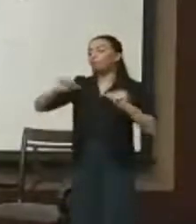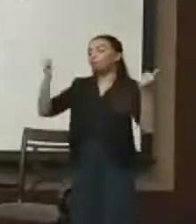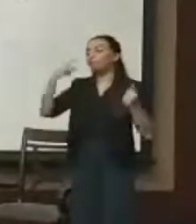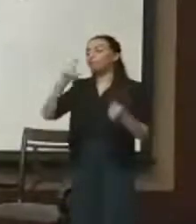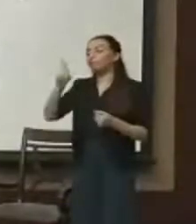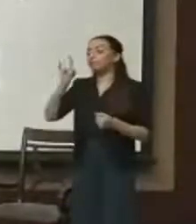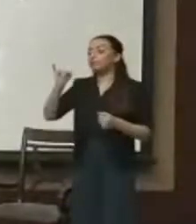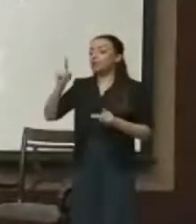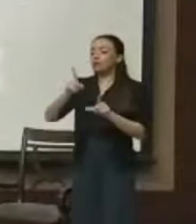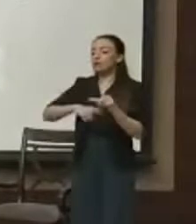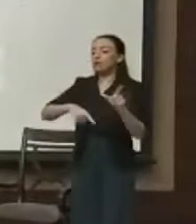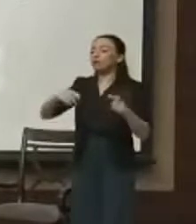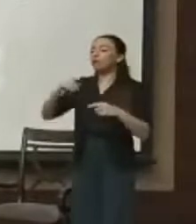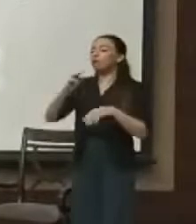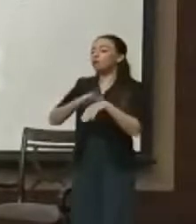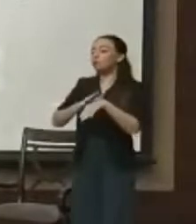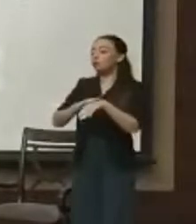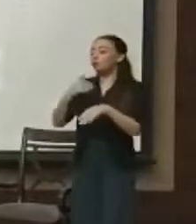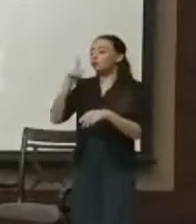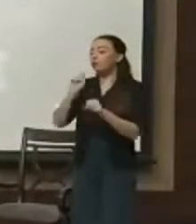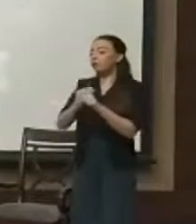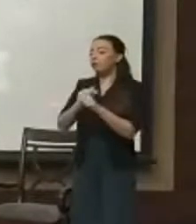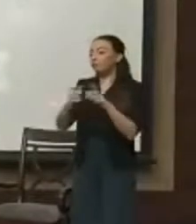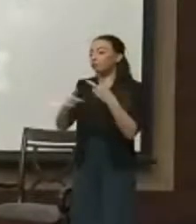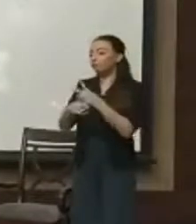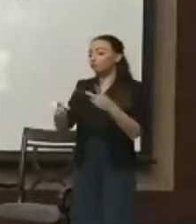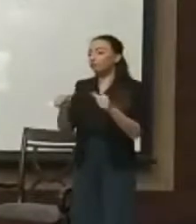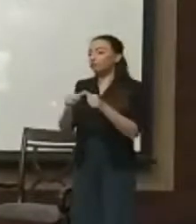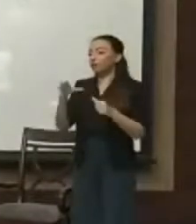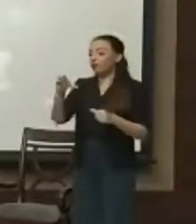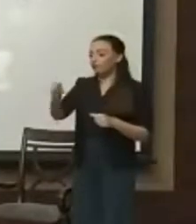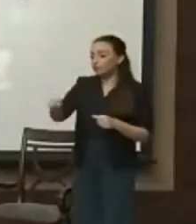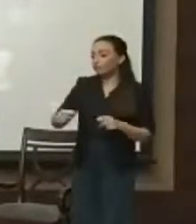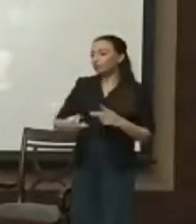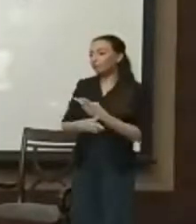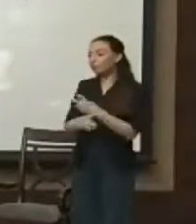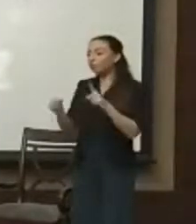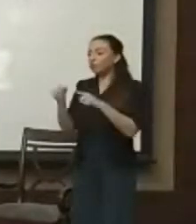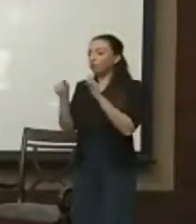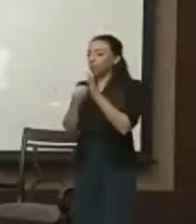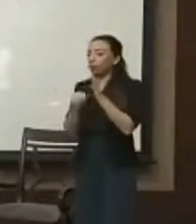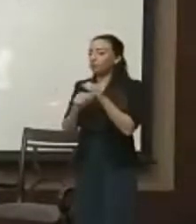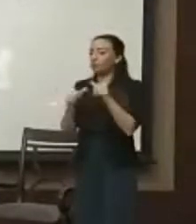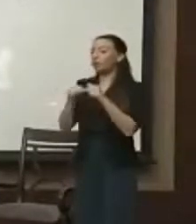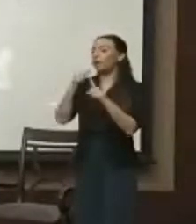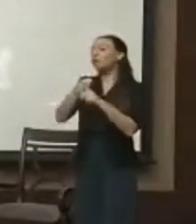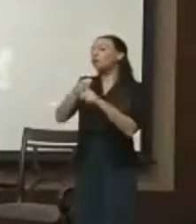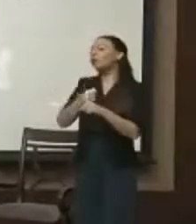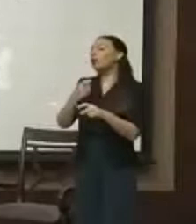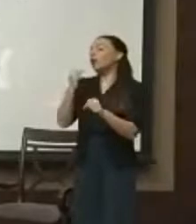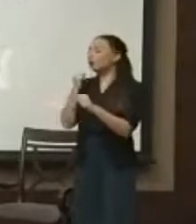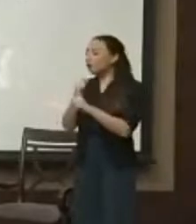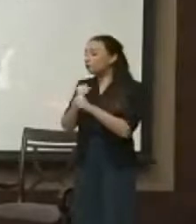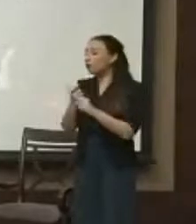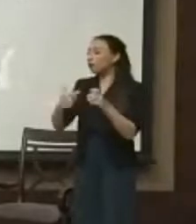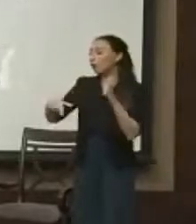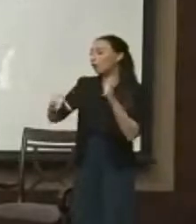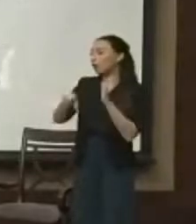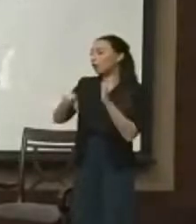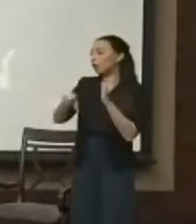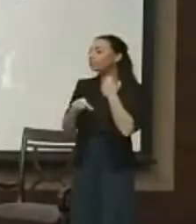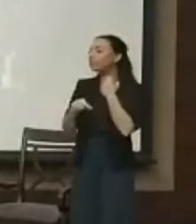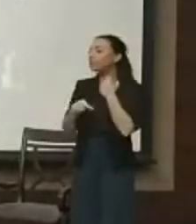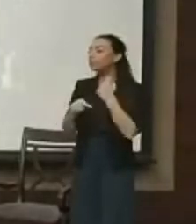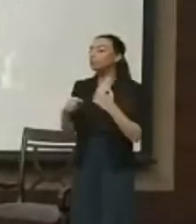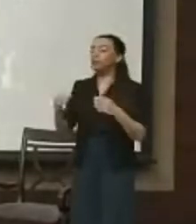industry experience across varied work streams like accessibility, policy advocacy, government and legal affairs,